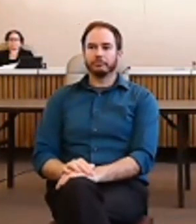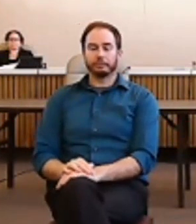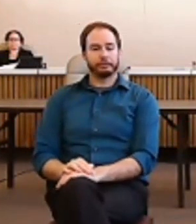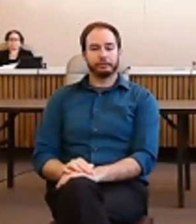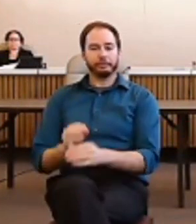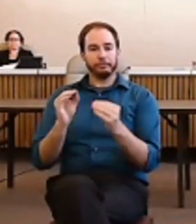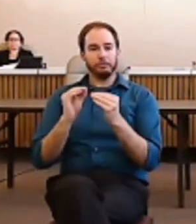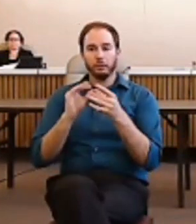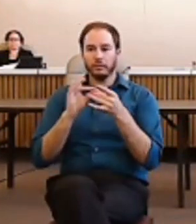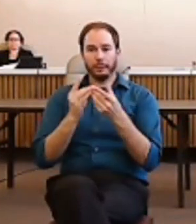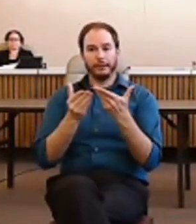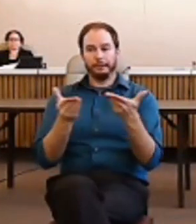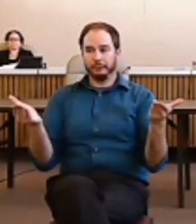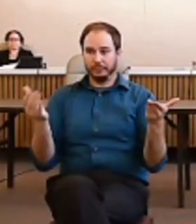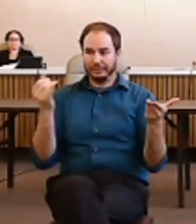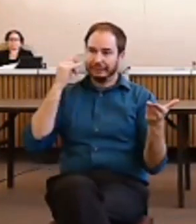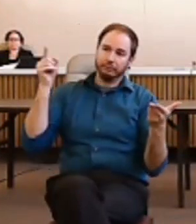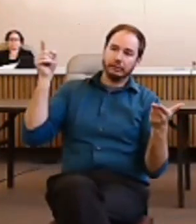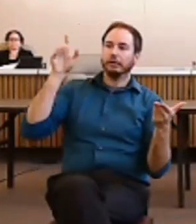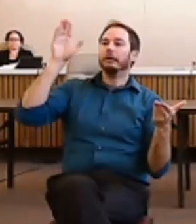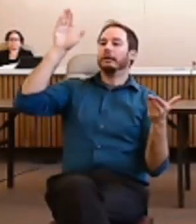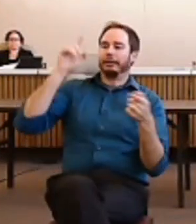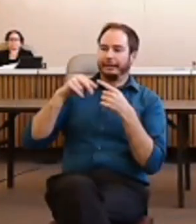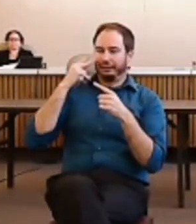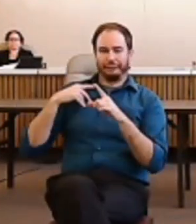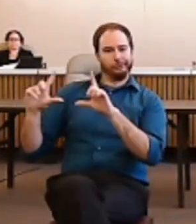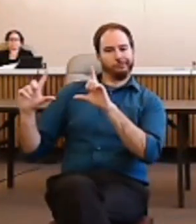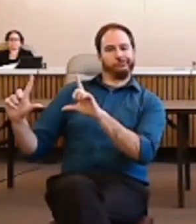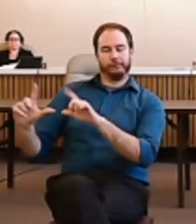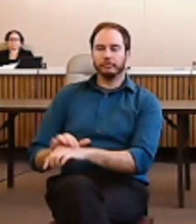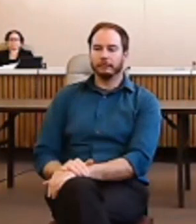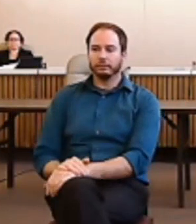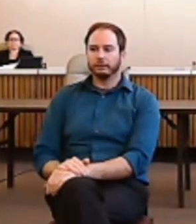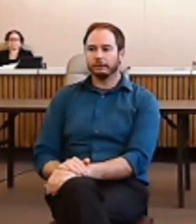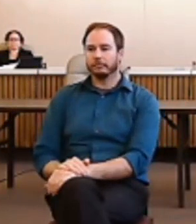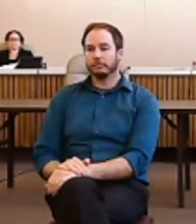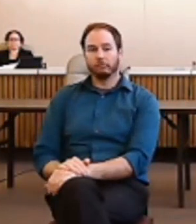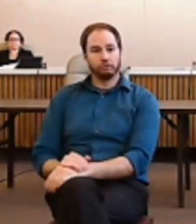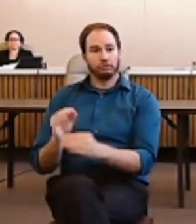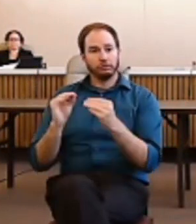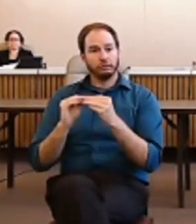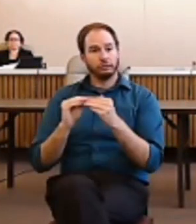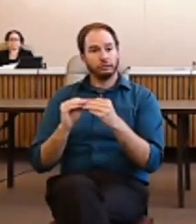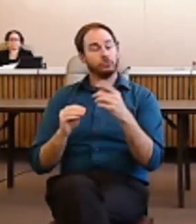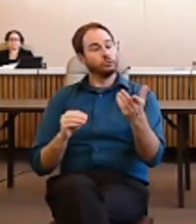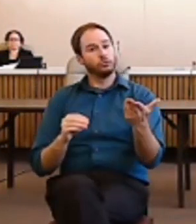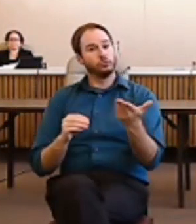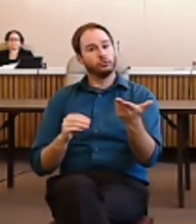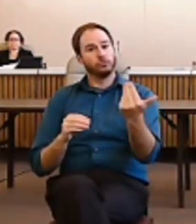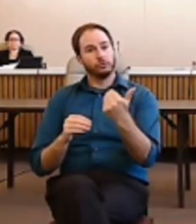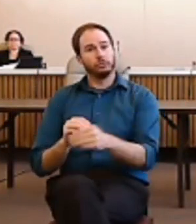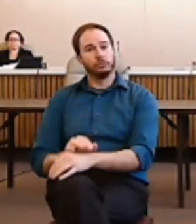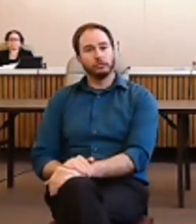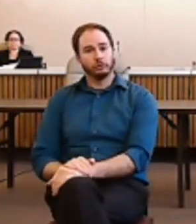Anybody else? Again, if you're behind, if you've got a hand raised behind the sign, stand up because I can't see it. Anybody online? Oh, wait, so we got